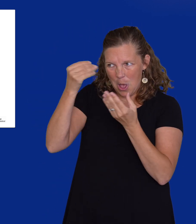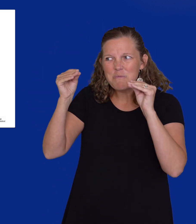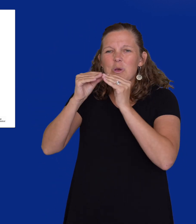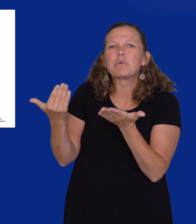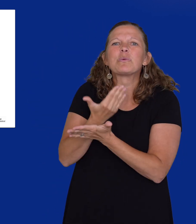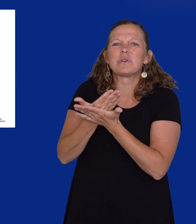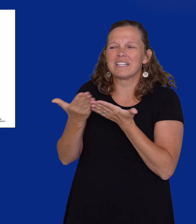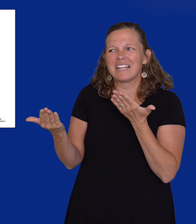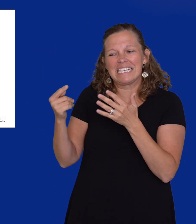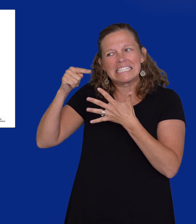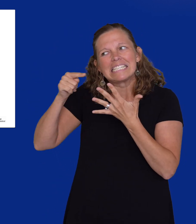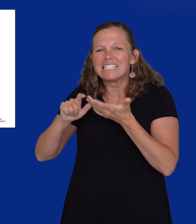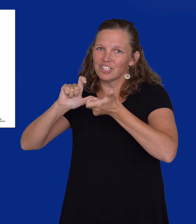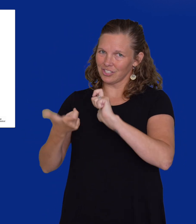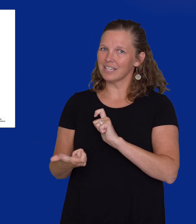update.